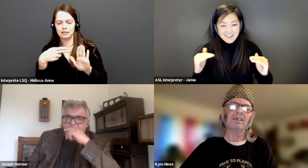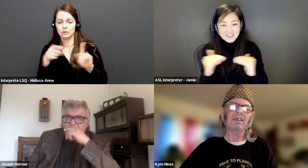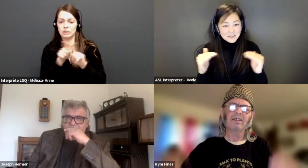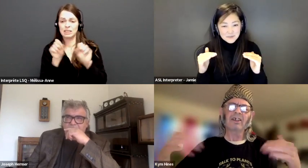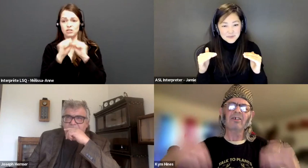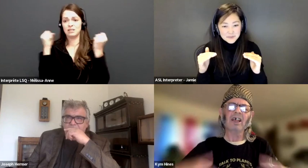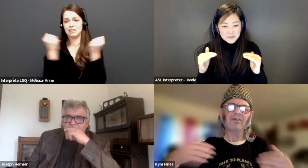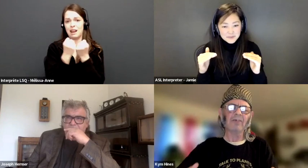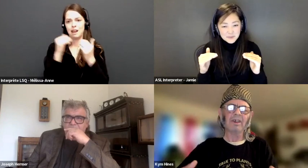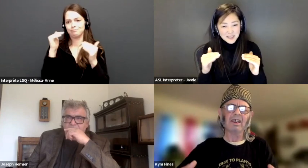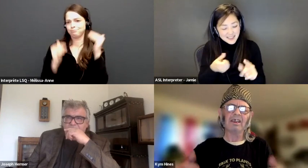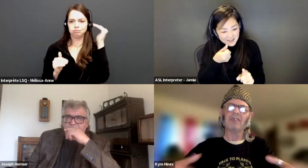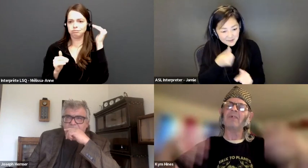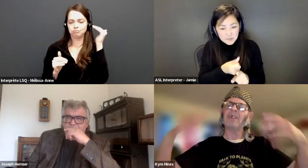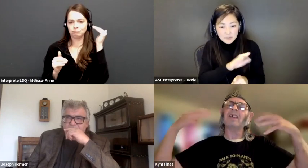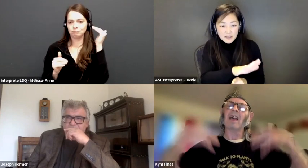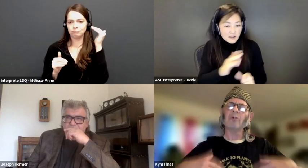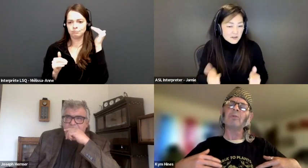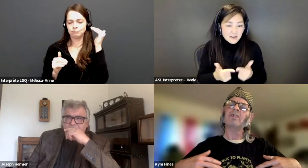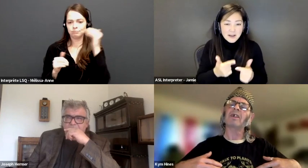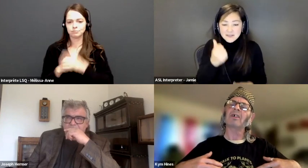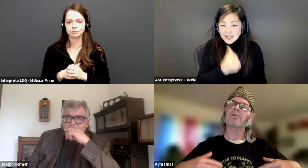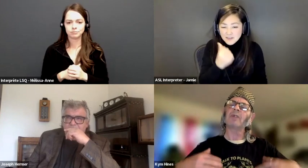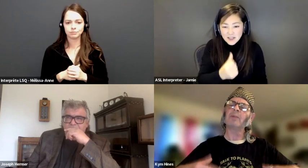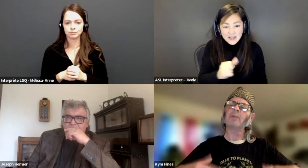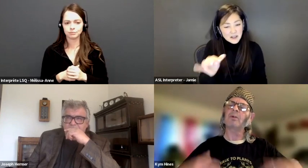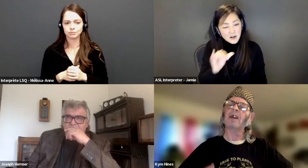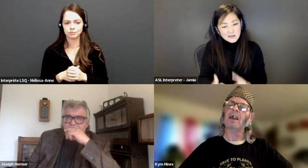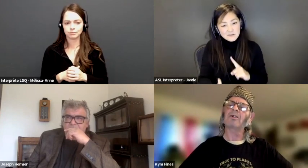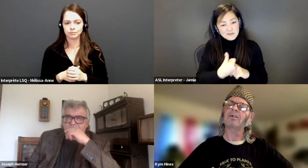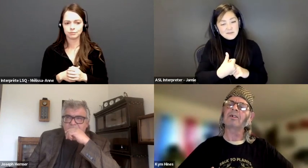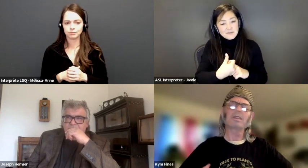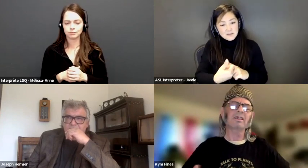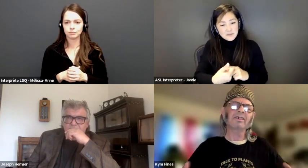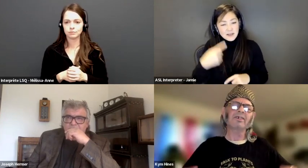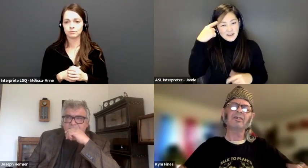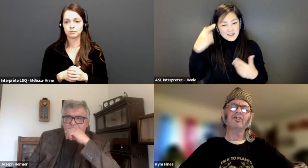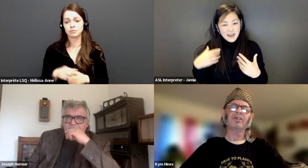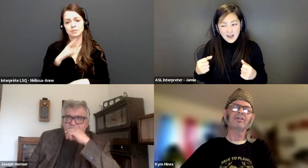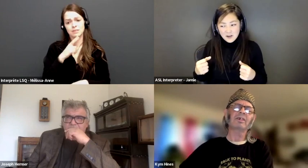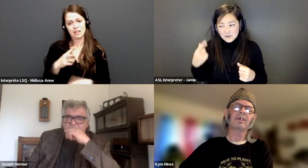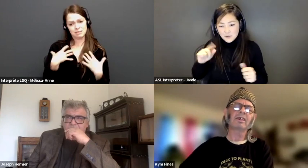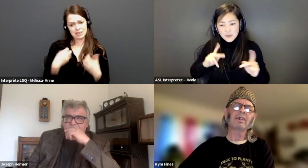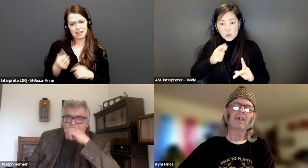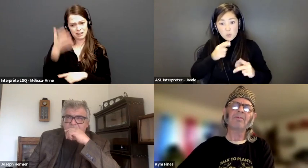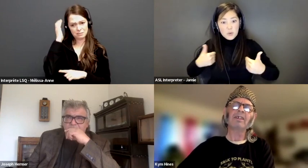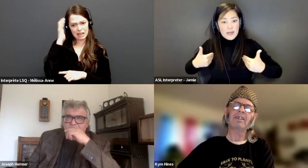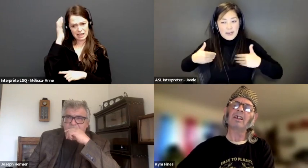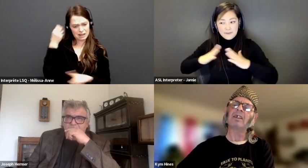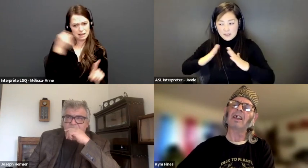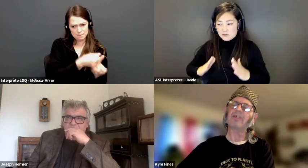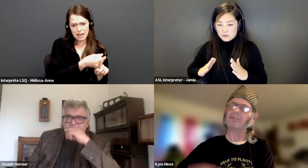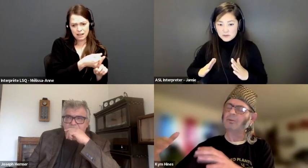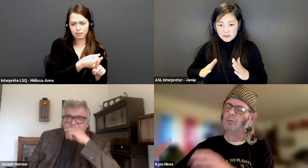affecting their lives every day, and it affects our mental health of people who are housed. Like, this isn't just affecting